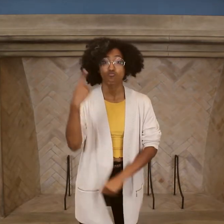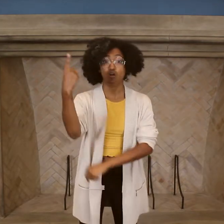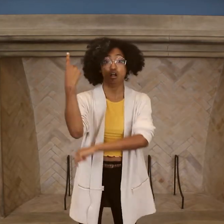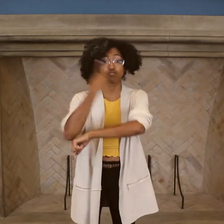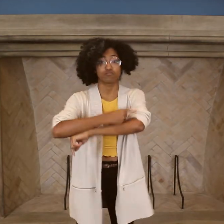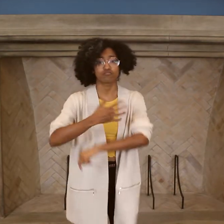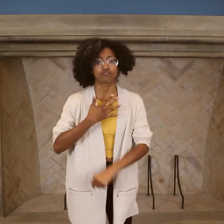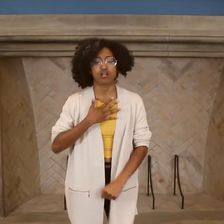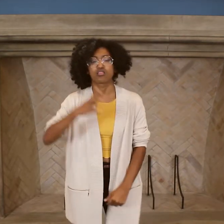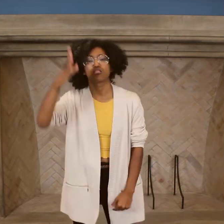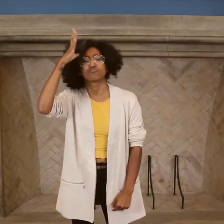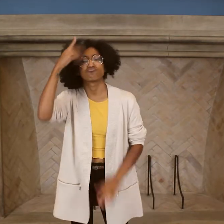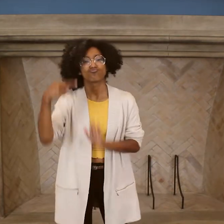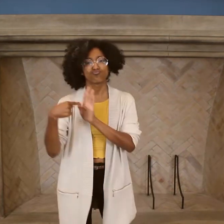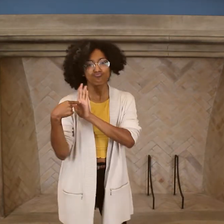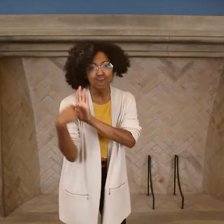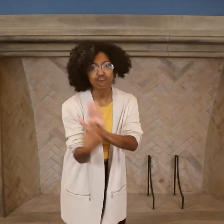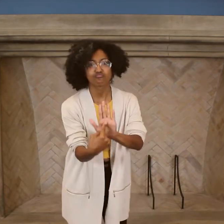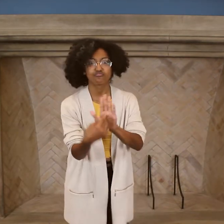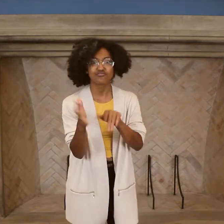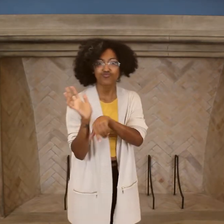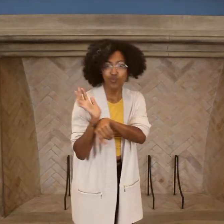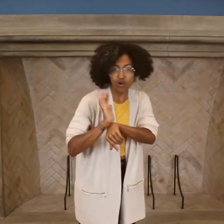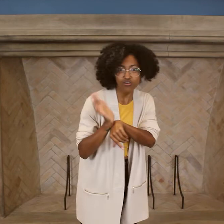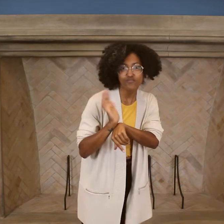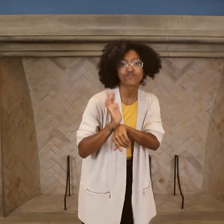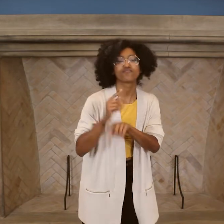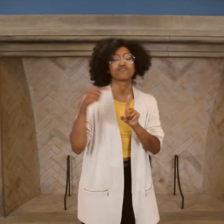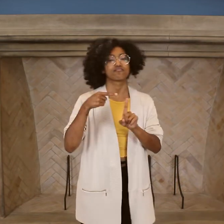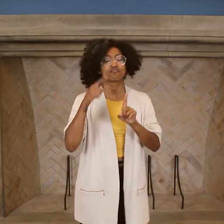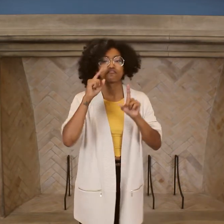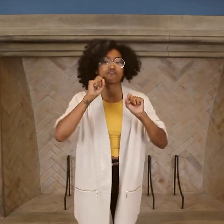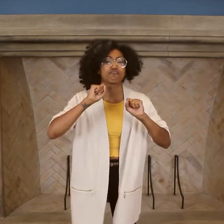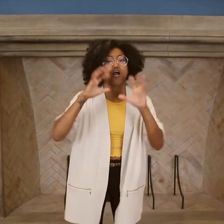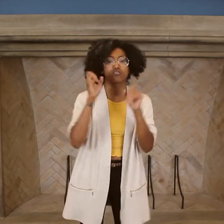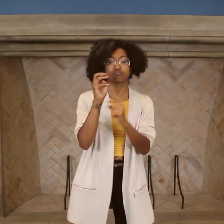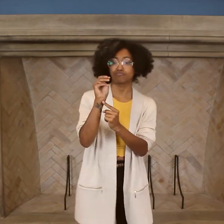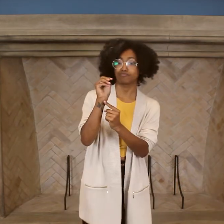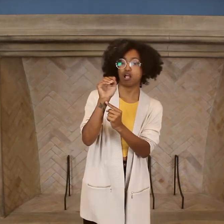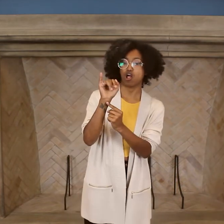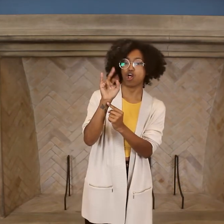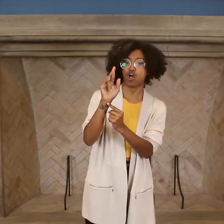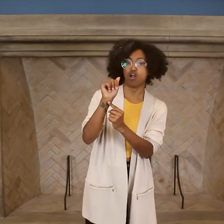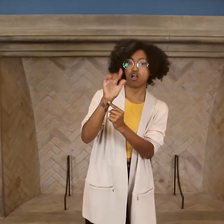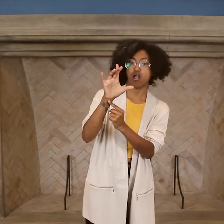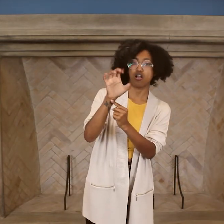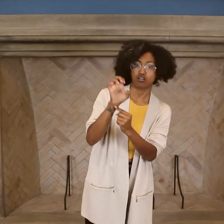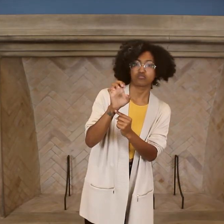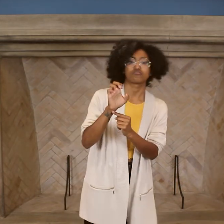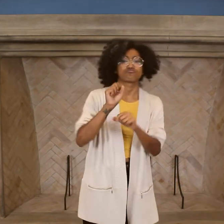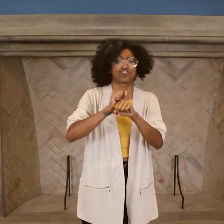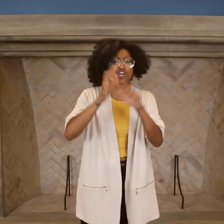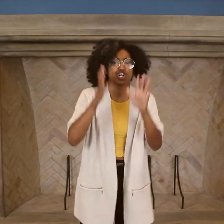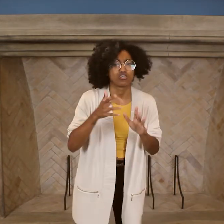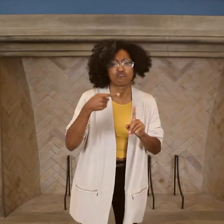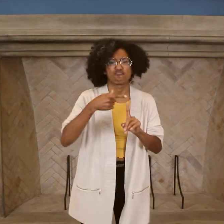thought I wanted to become an actress. And one day my dad had showed us this movie called The